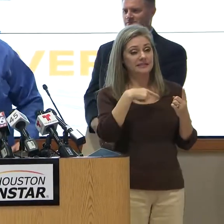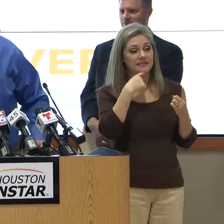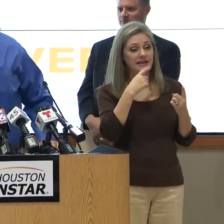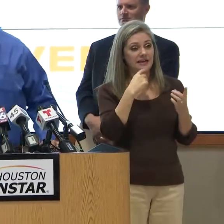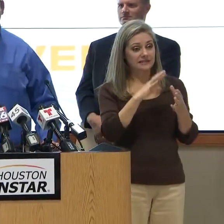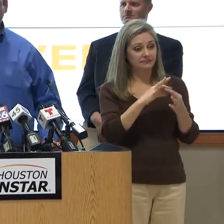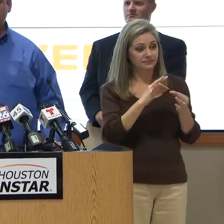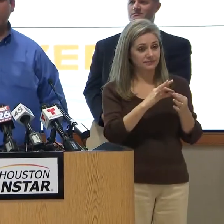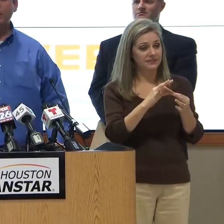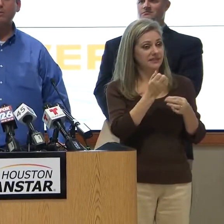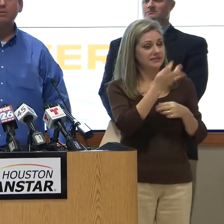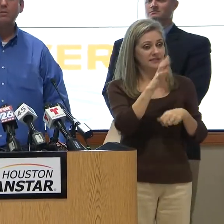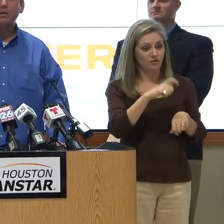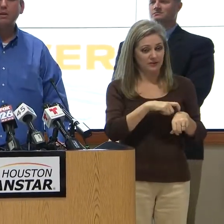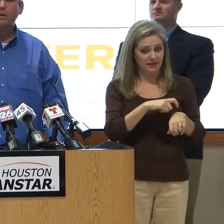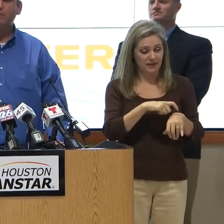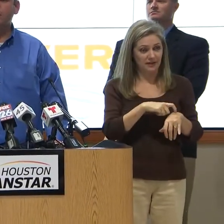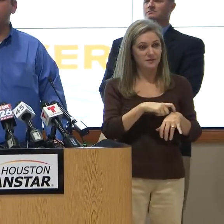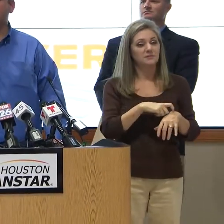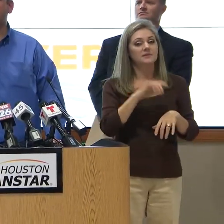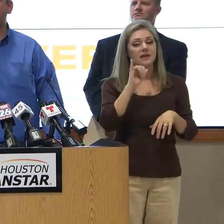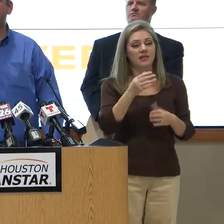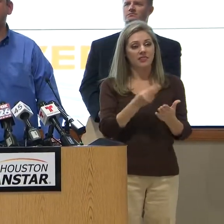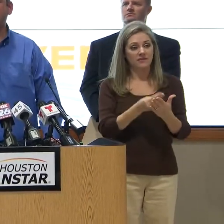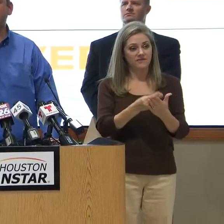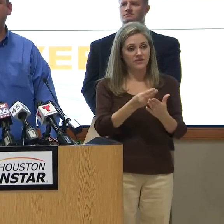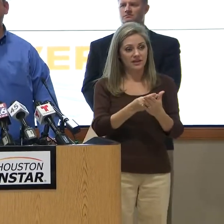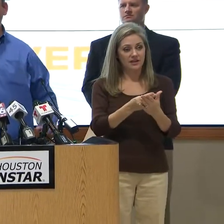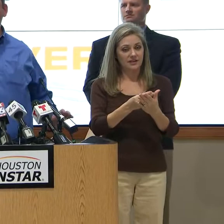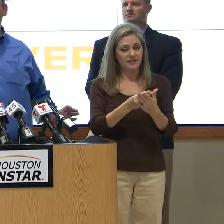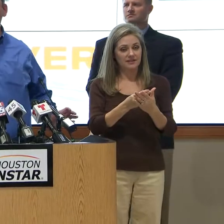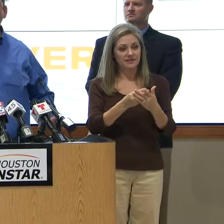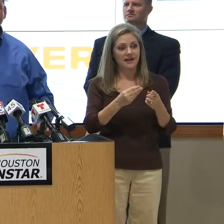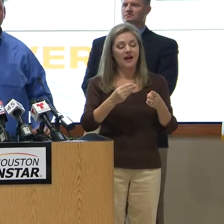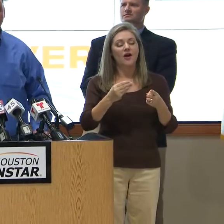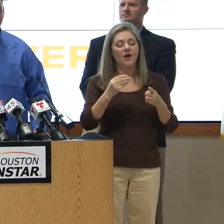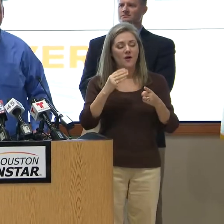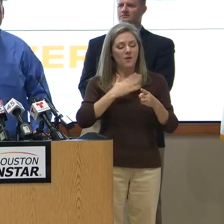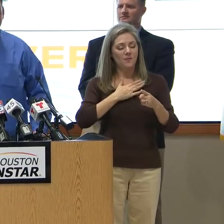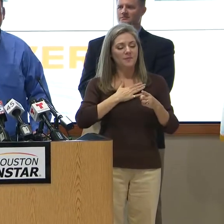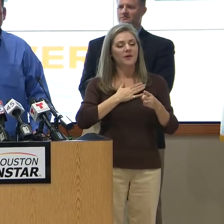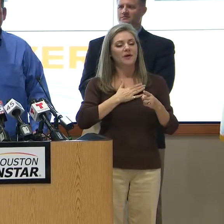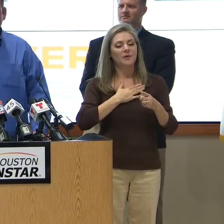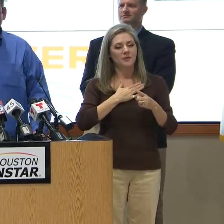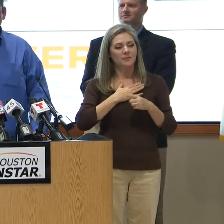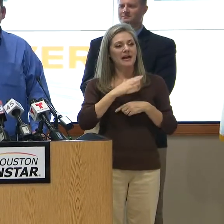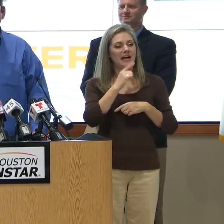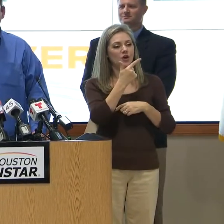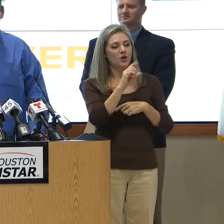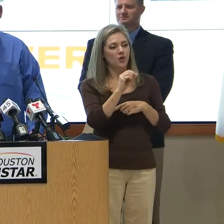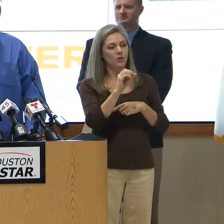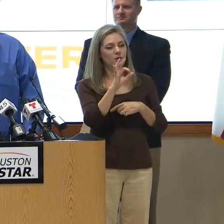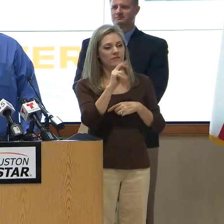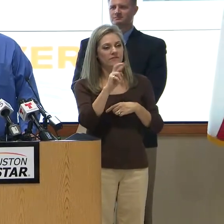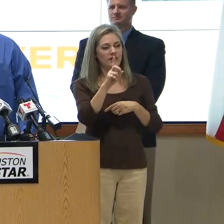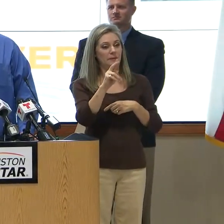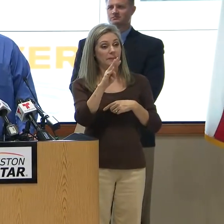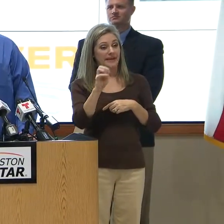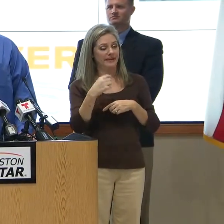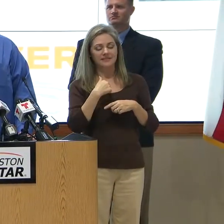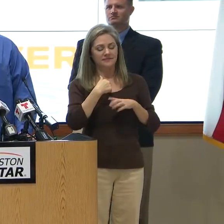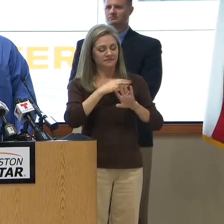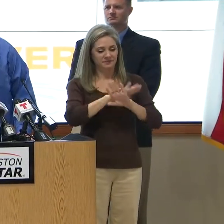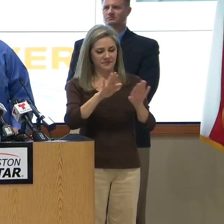As I have put out multiple times, that fund has been turned, I'm not taking the vacation. That fund's been turned into a relief fund. It's in a